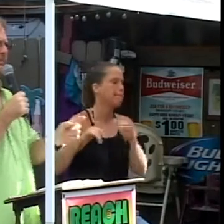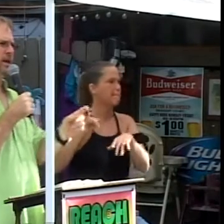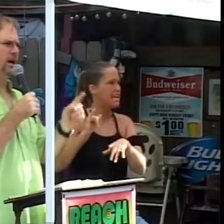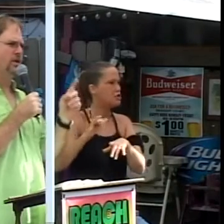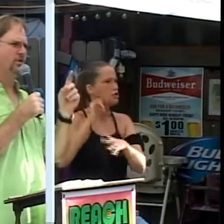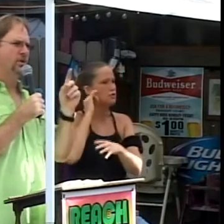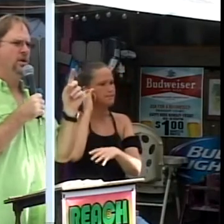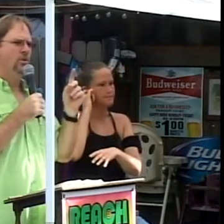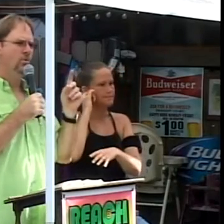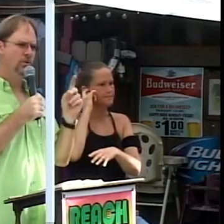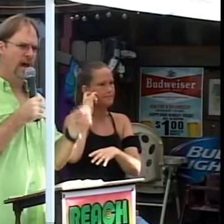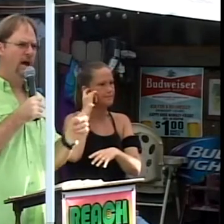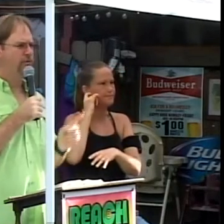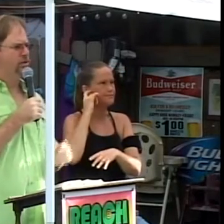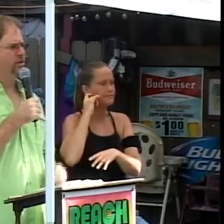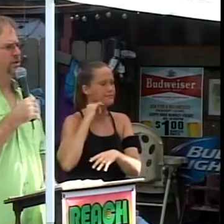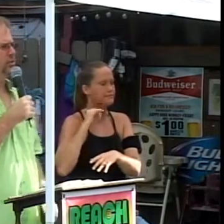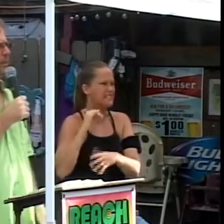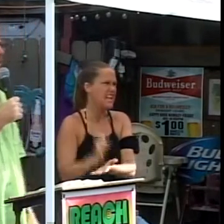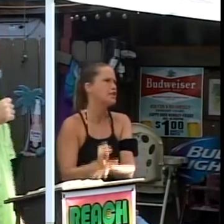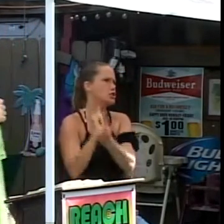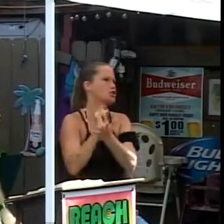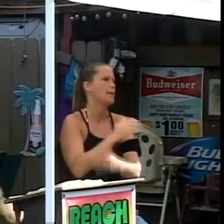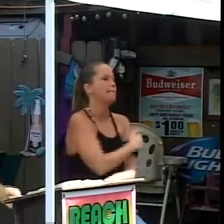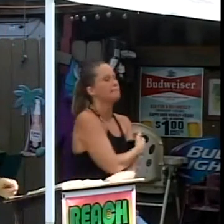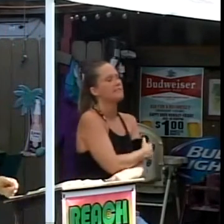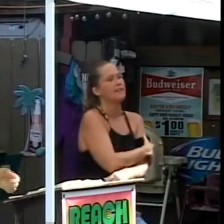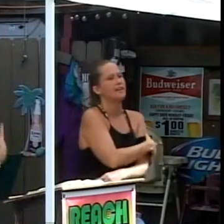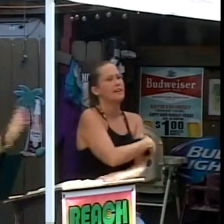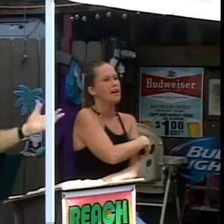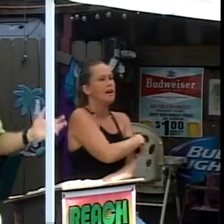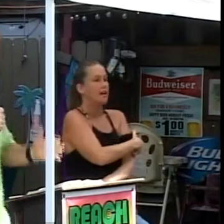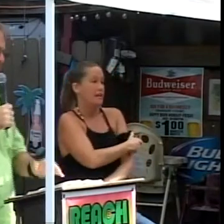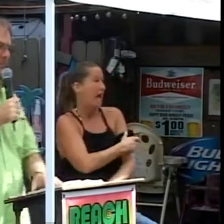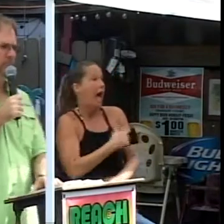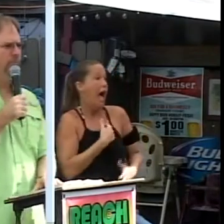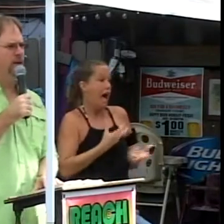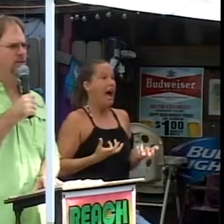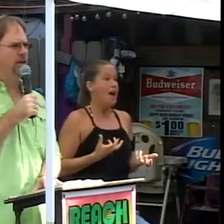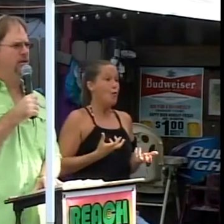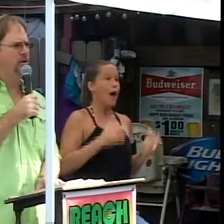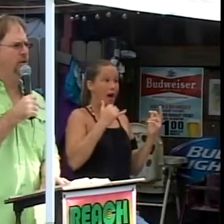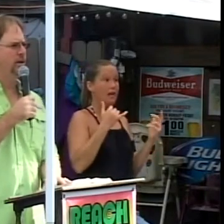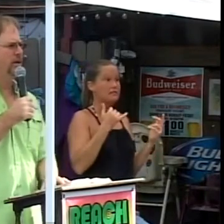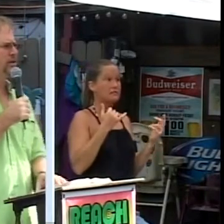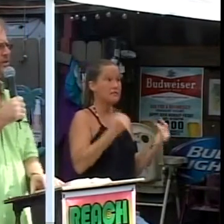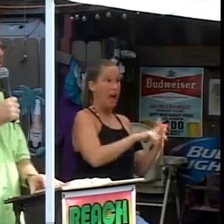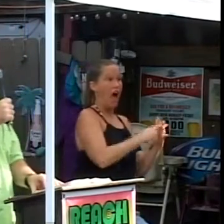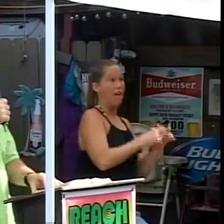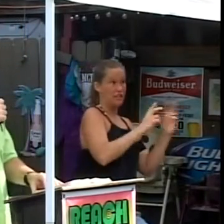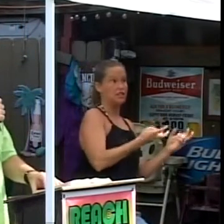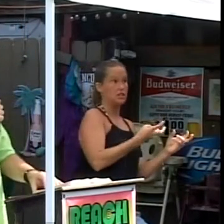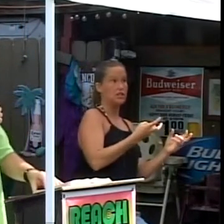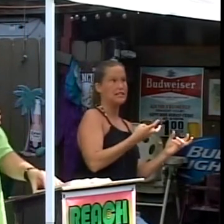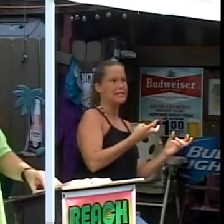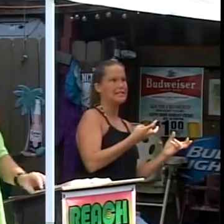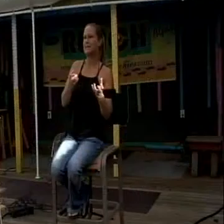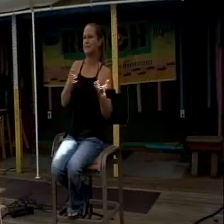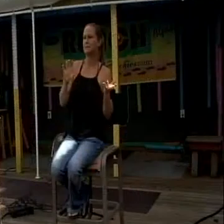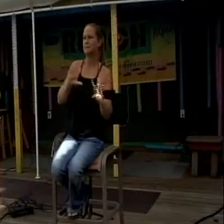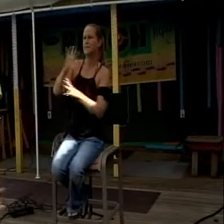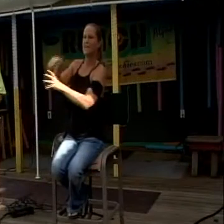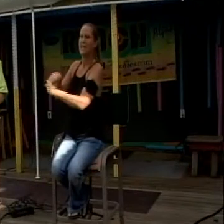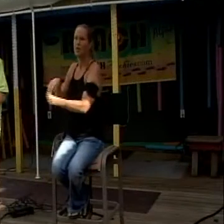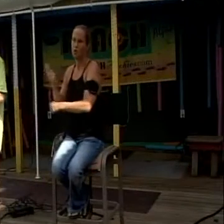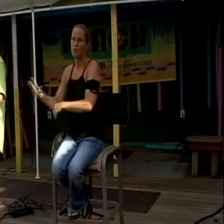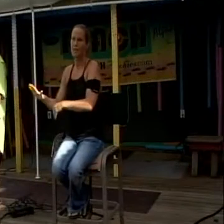I want in because the Alpha series will be part of that curriculum. If I have anything to do with it, it's that